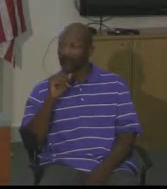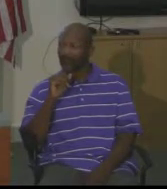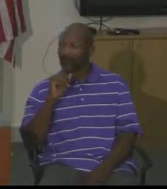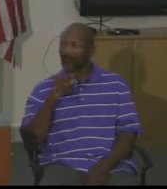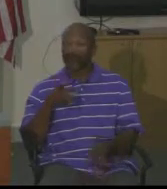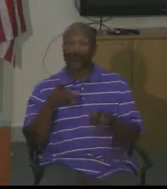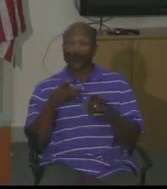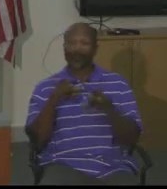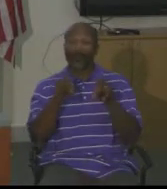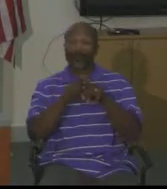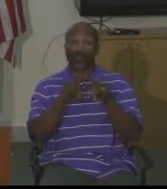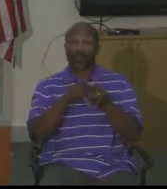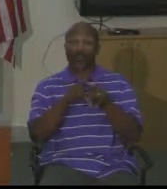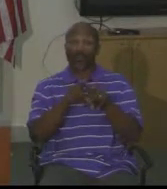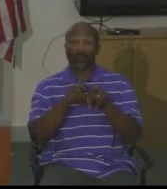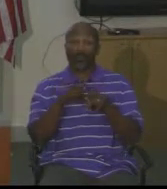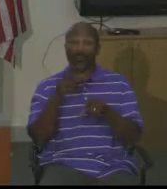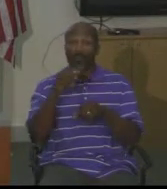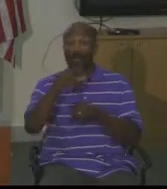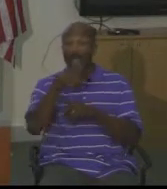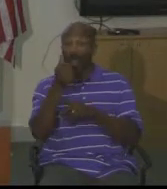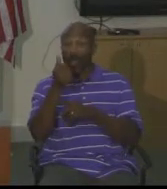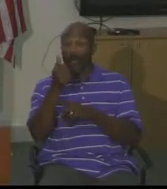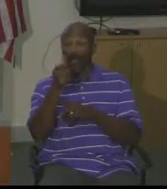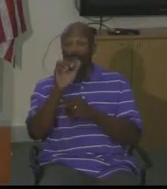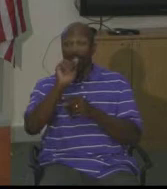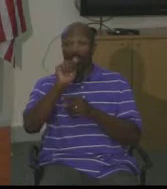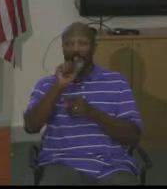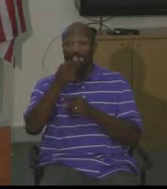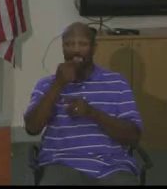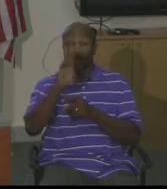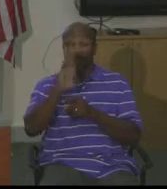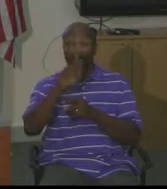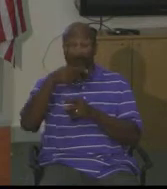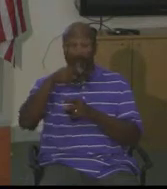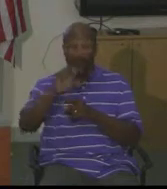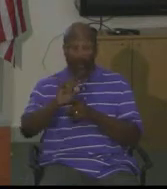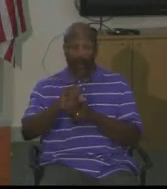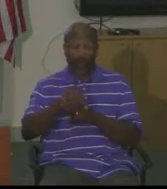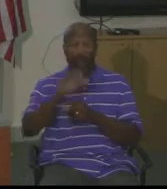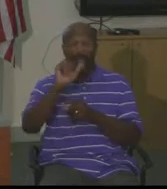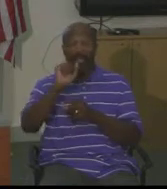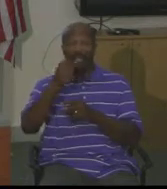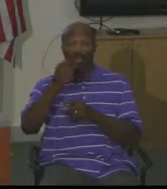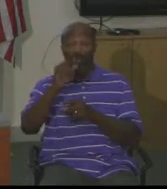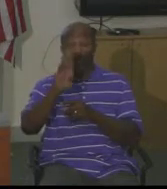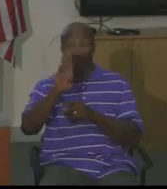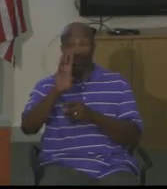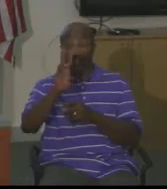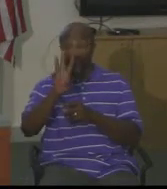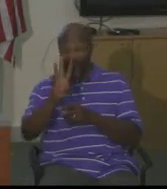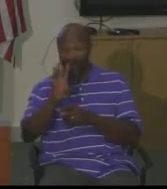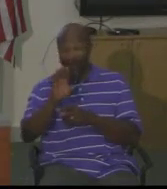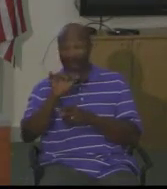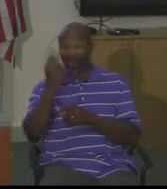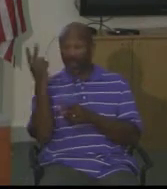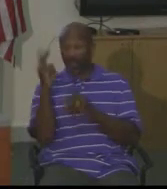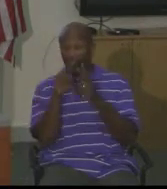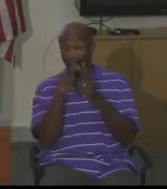You will also see some other extensions called AGB Pro, AGB 64. This